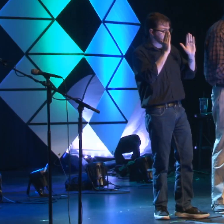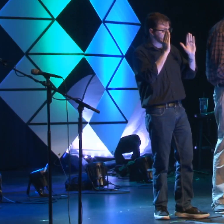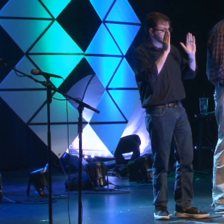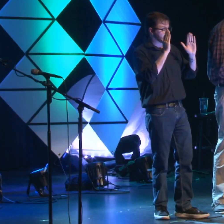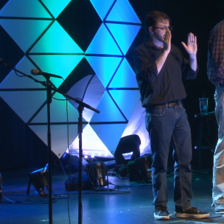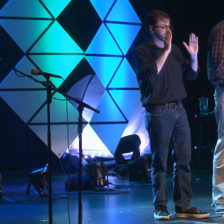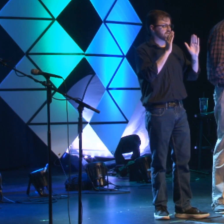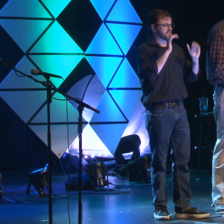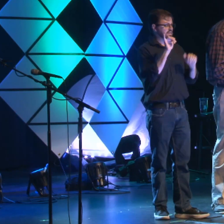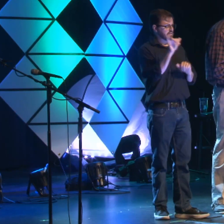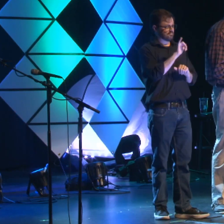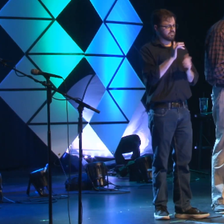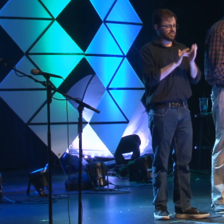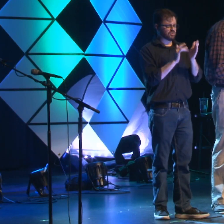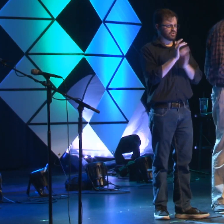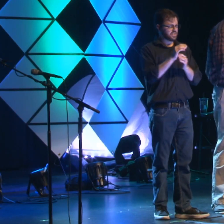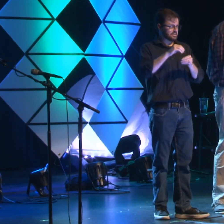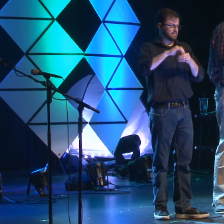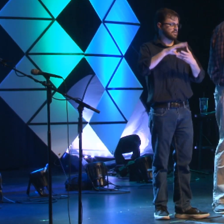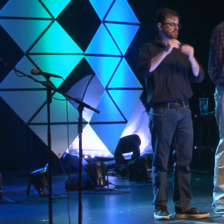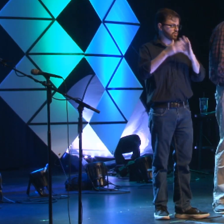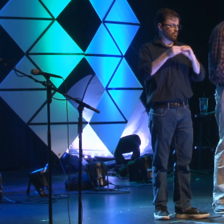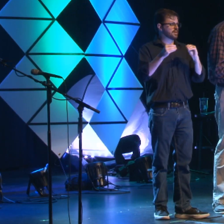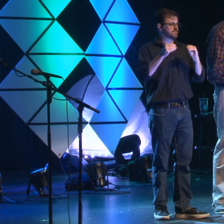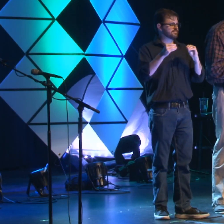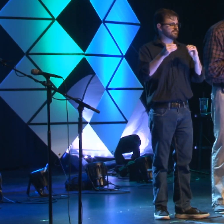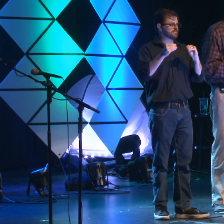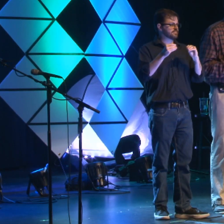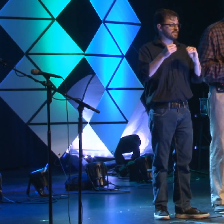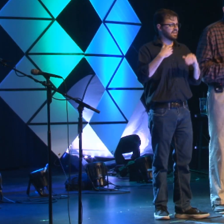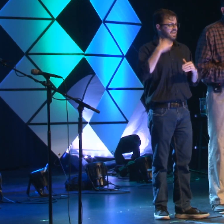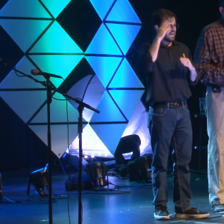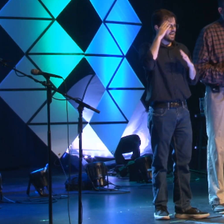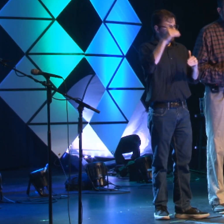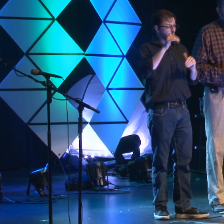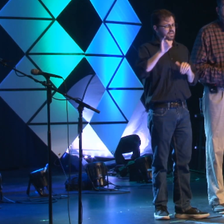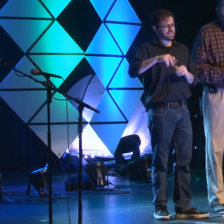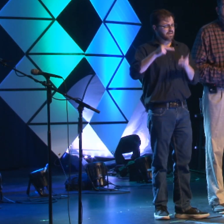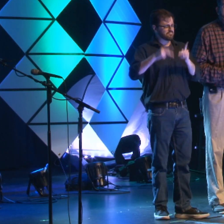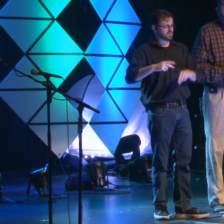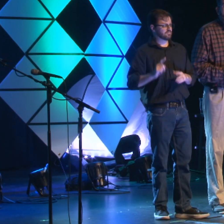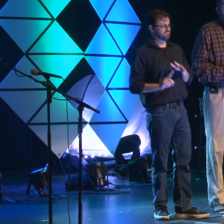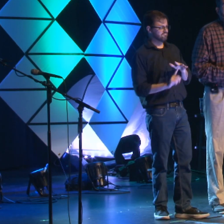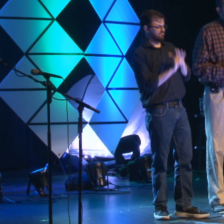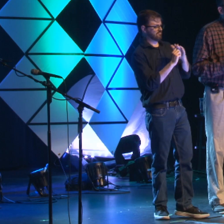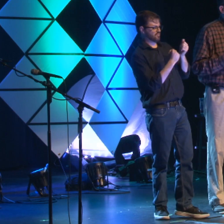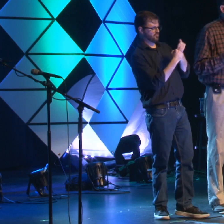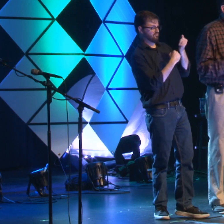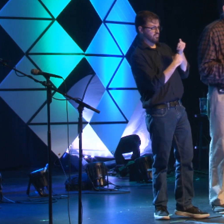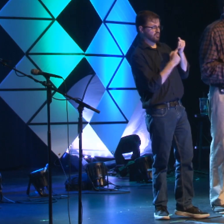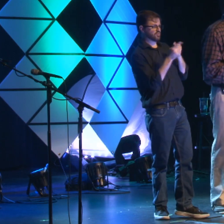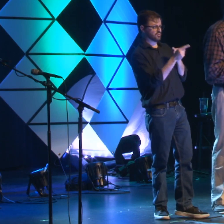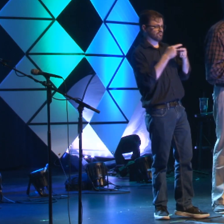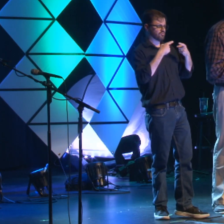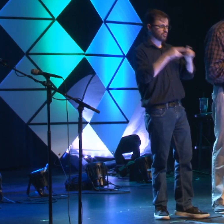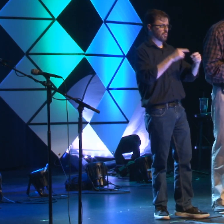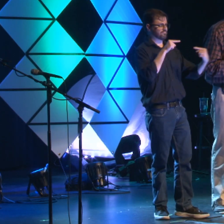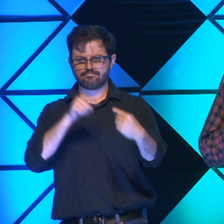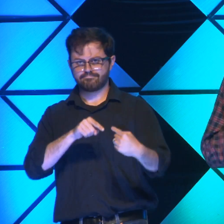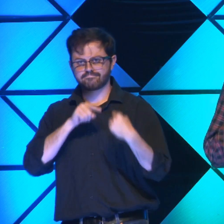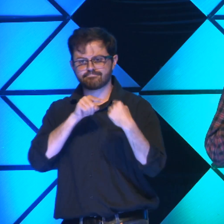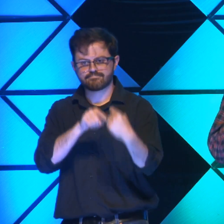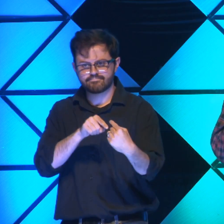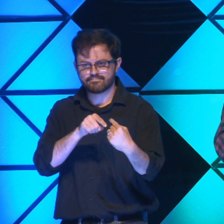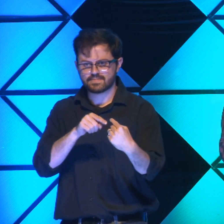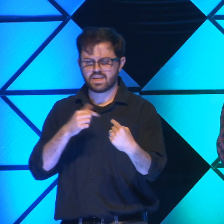way that Jesus did, for them to be present in your struggle. See, I talked about grief in detail,